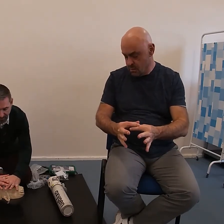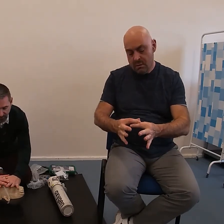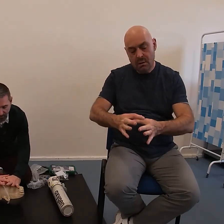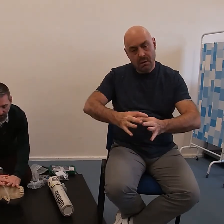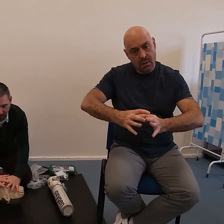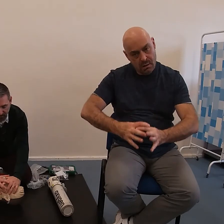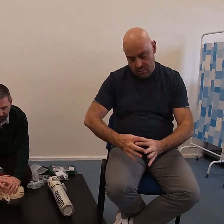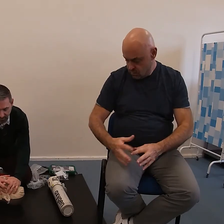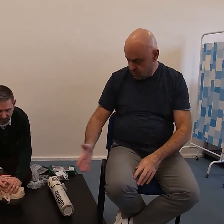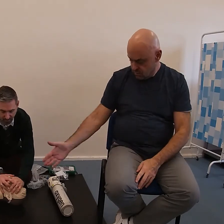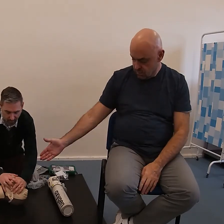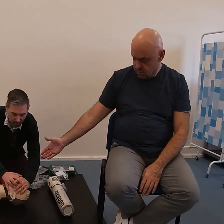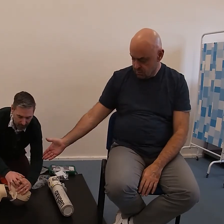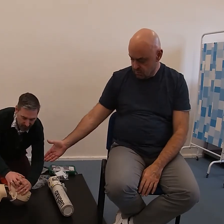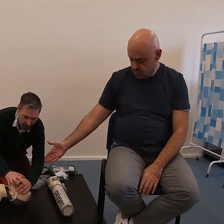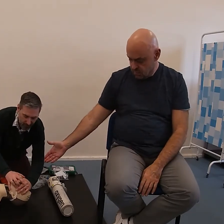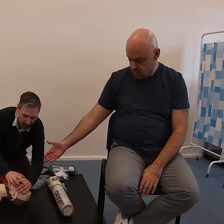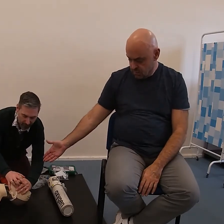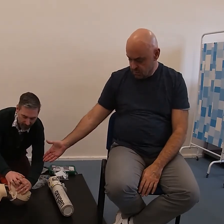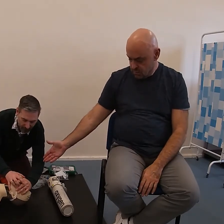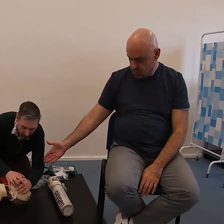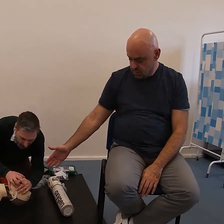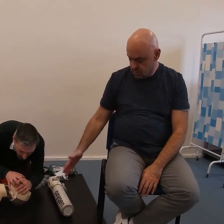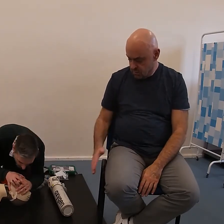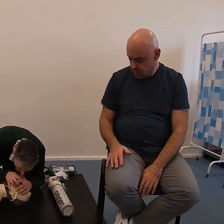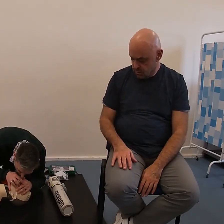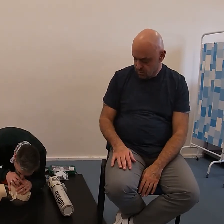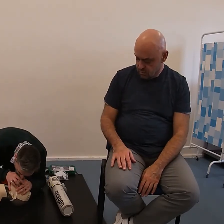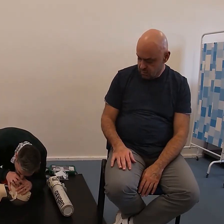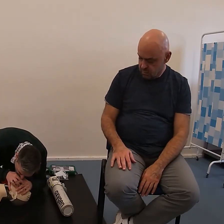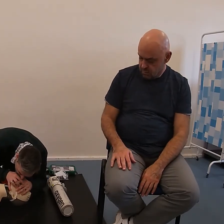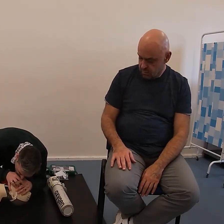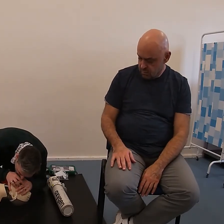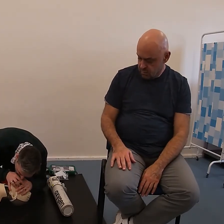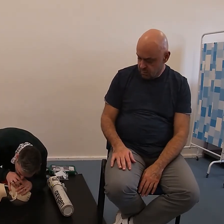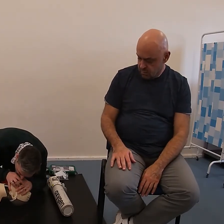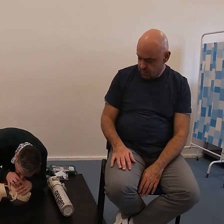Place your hand on the mask, open the airway.